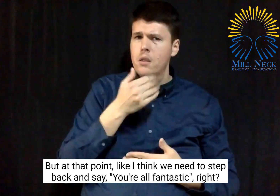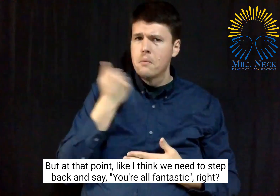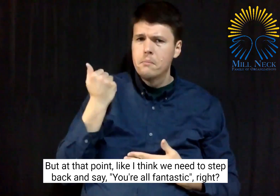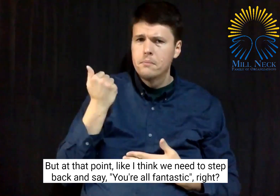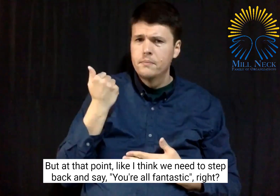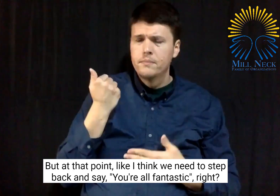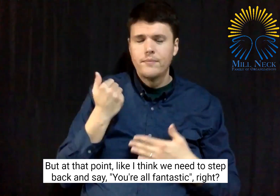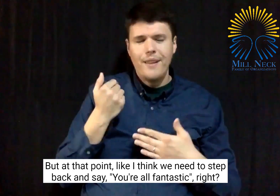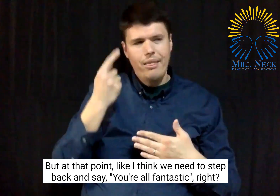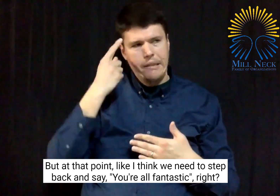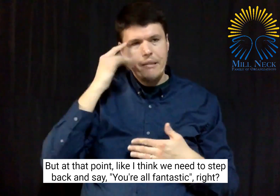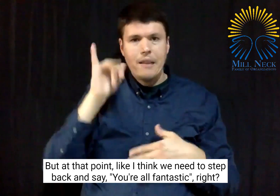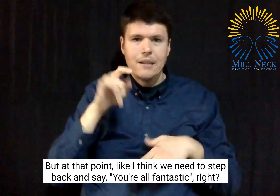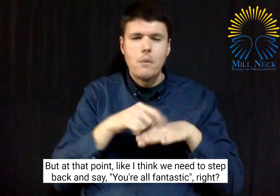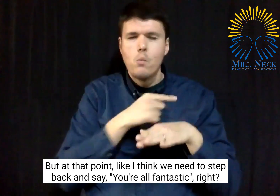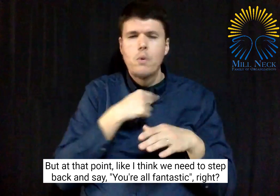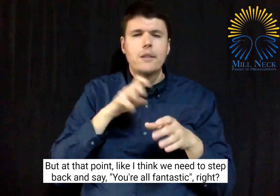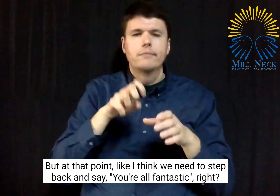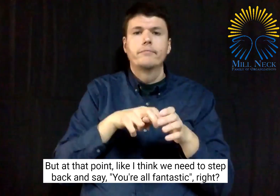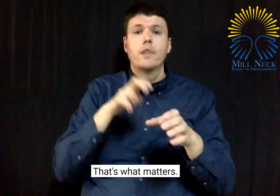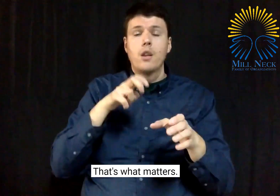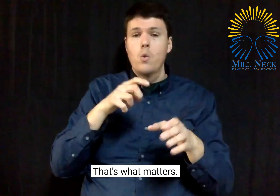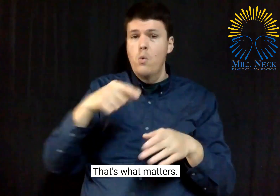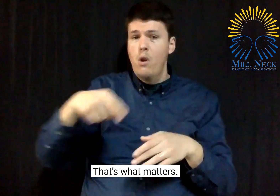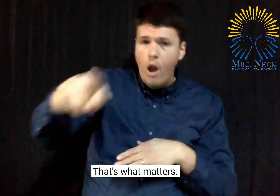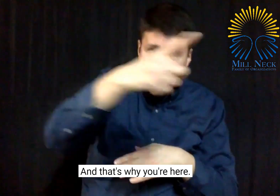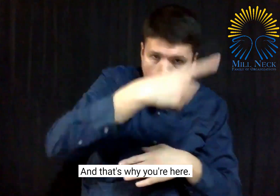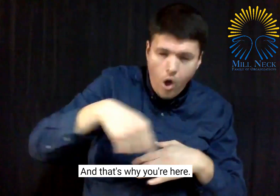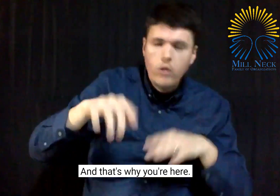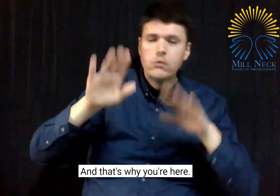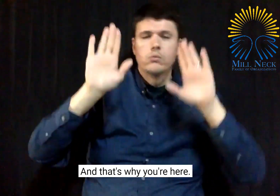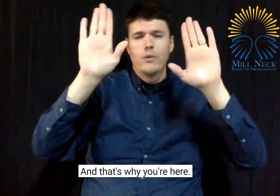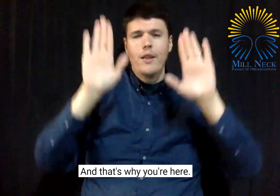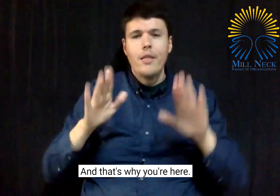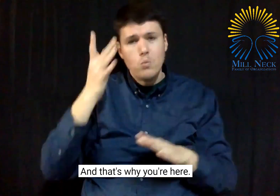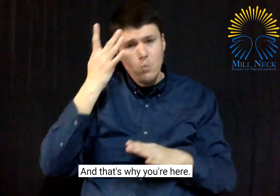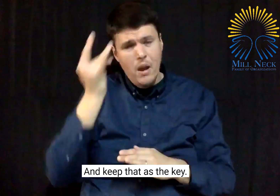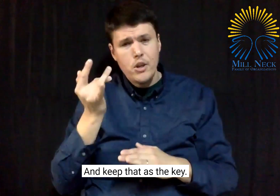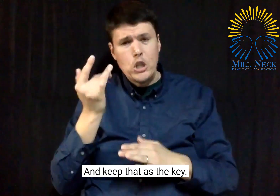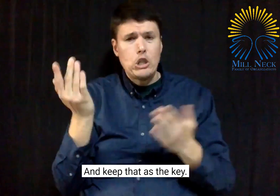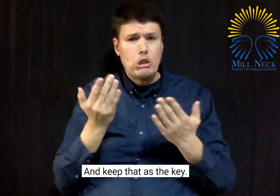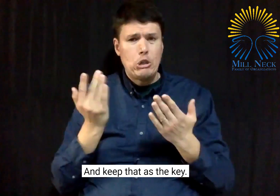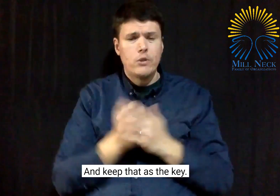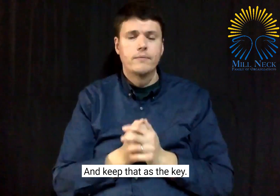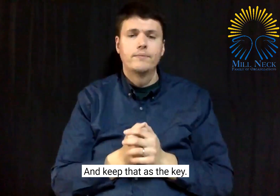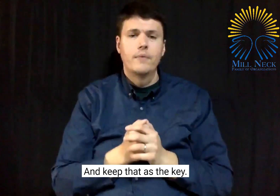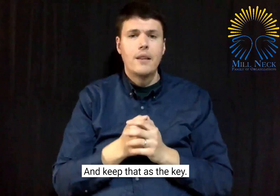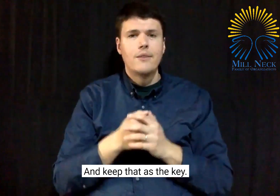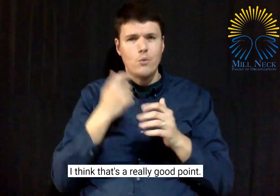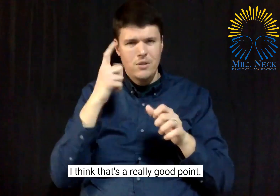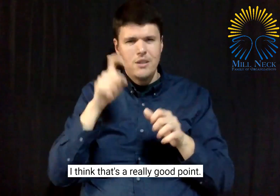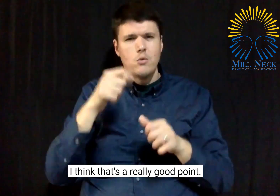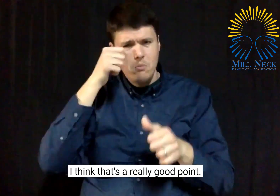to step back and say, you're all fantastic, right? That's what matters. And that's why you're here. And keep that as the key. I think that's a really good